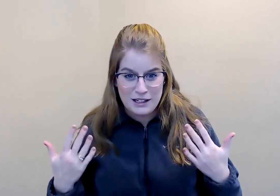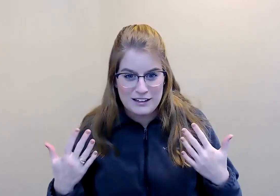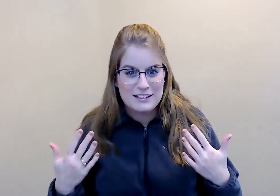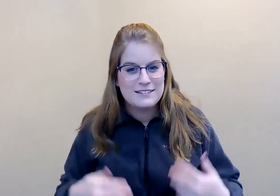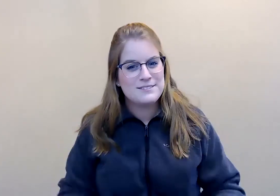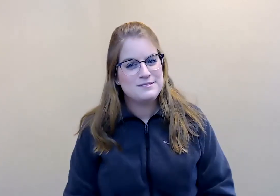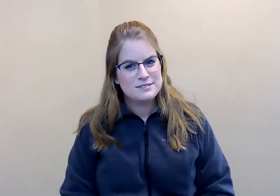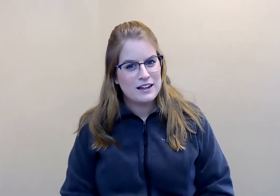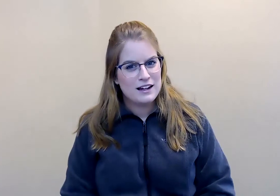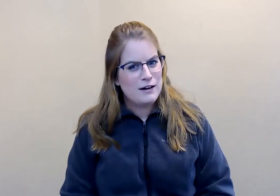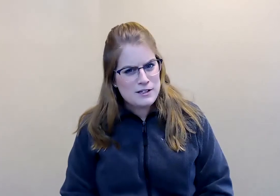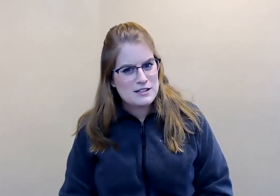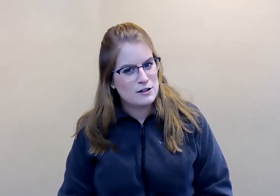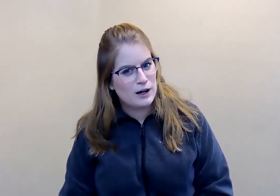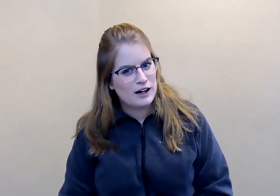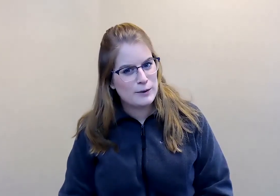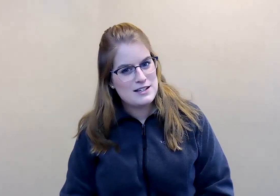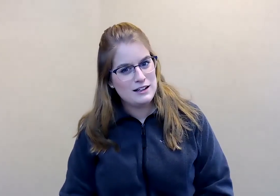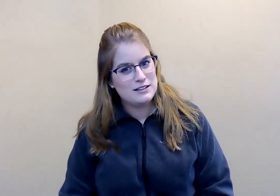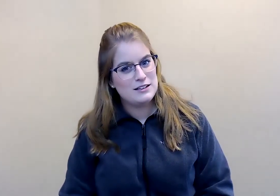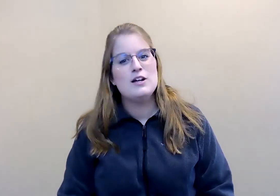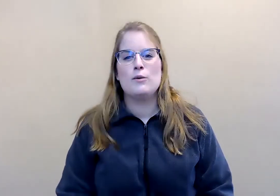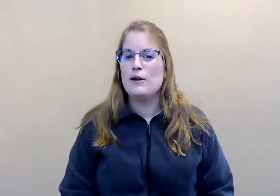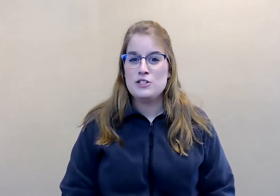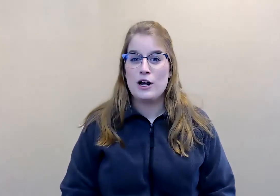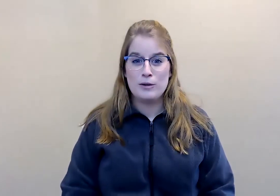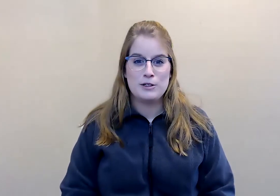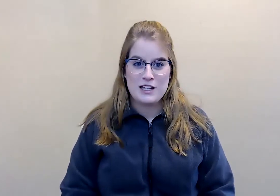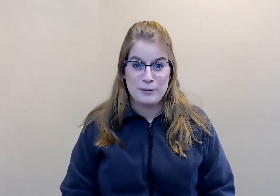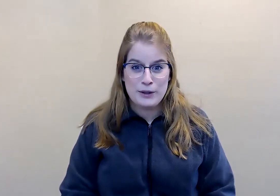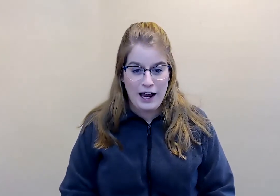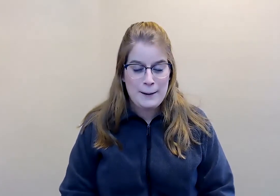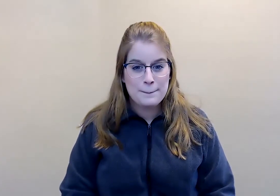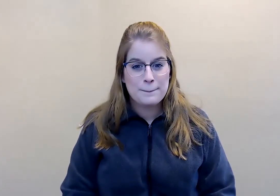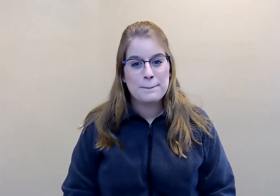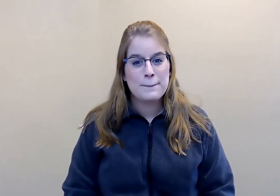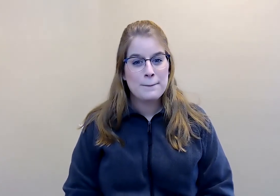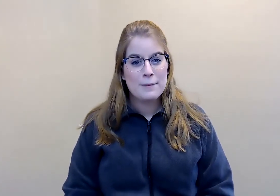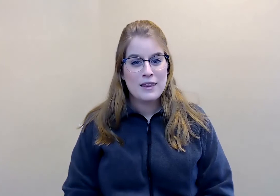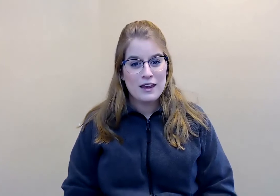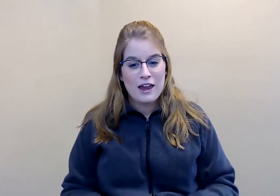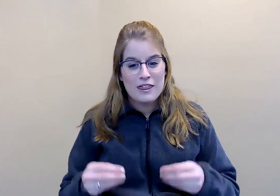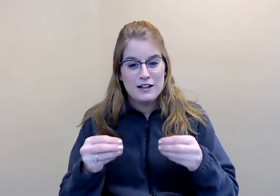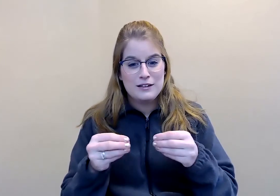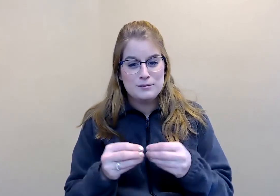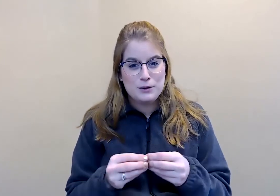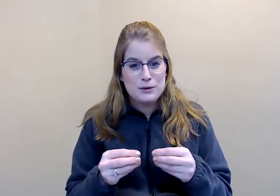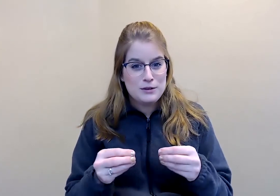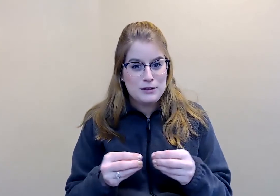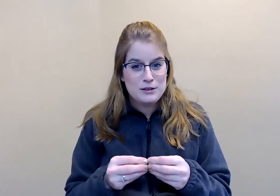be. That wasn't so hard, was it? Why don't we try one more time, okay? The